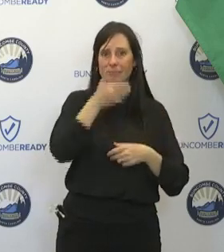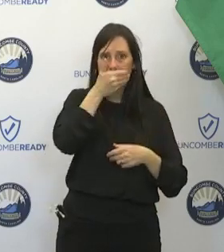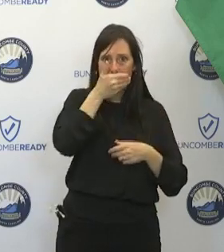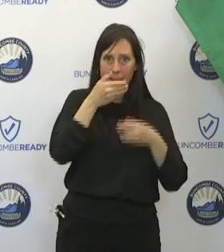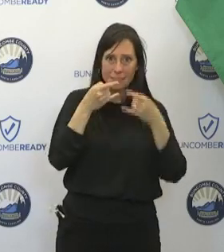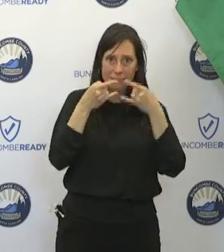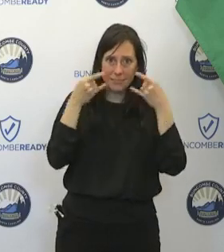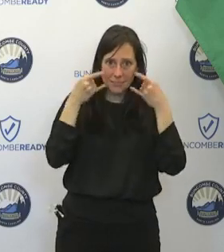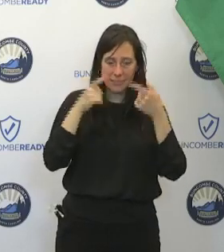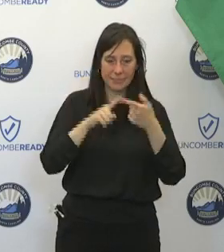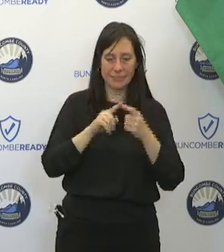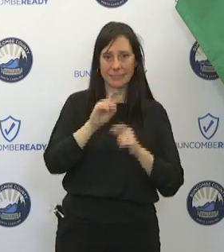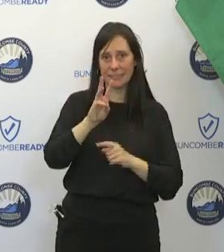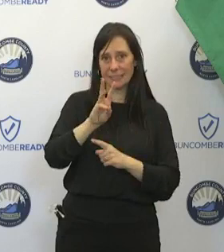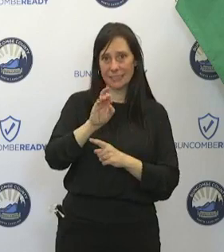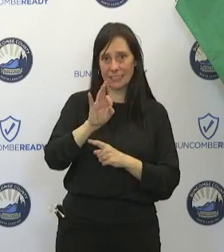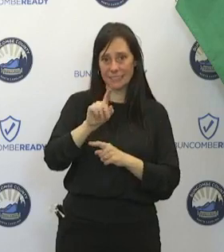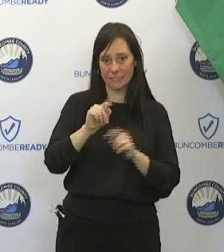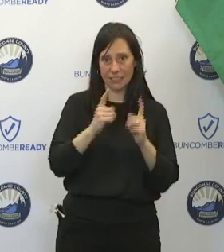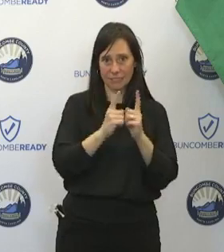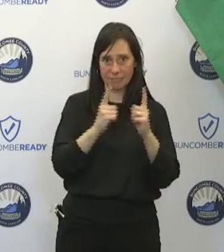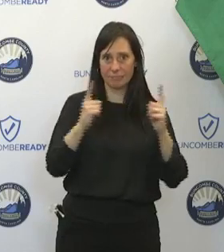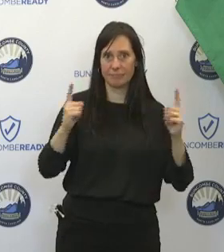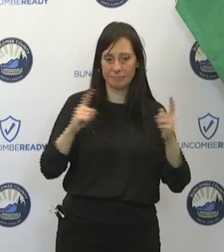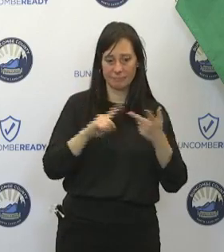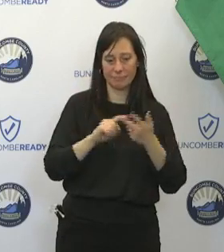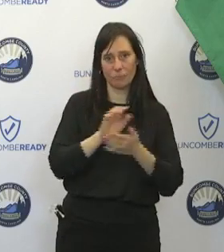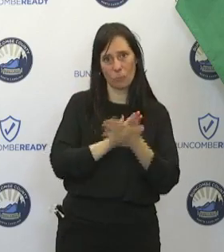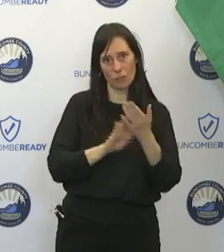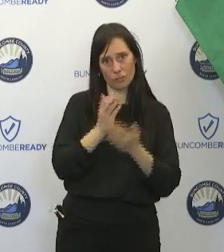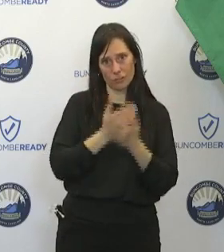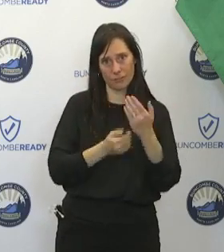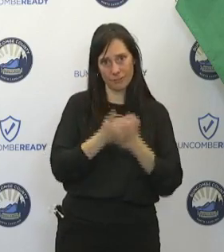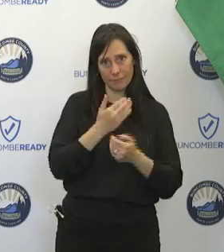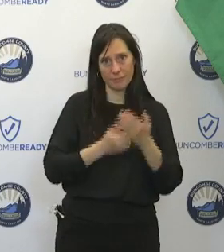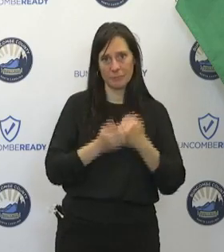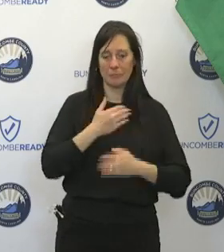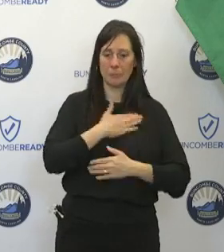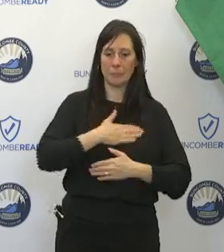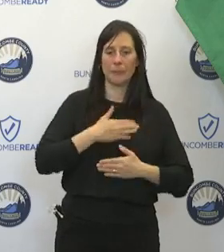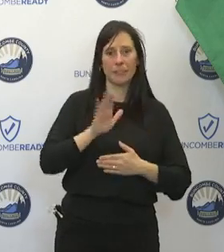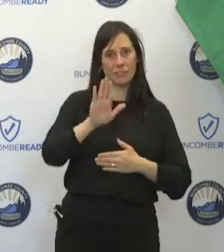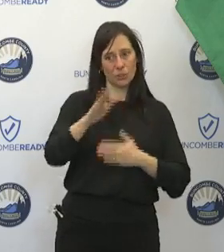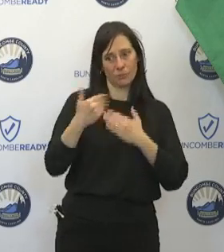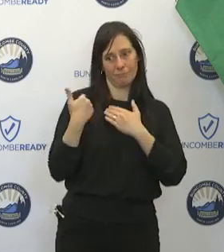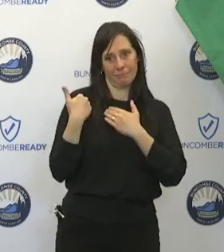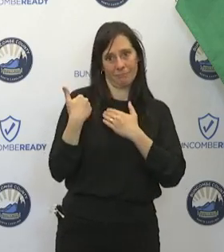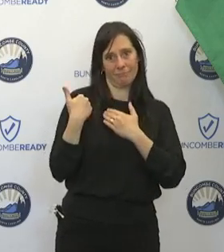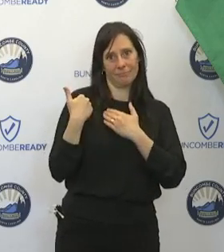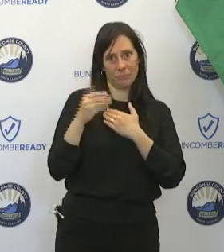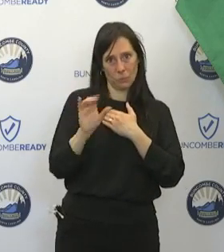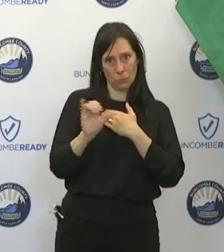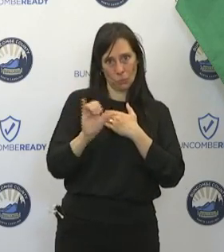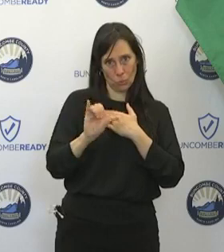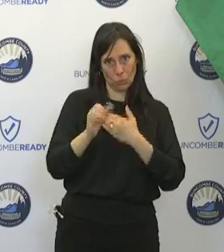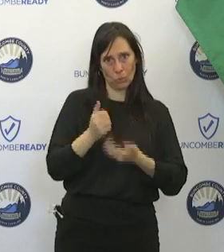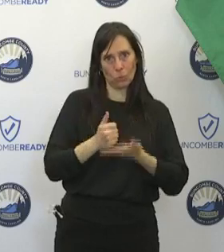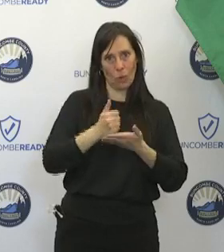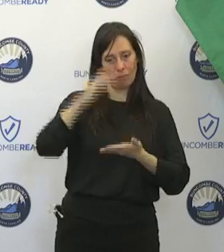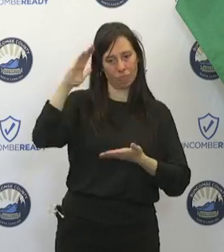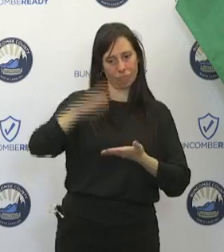feet apart, and to wash your hands. Please do your part to stop the spread. Thank you so much for your time today.